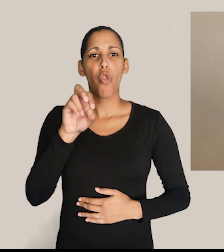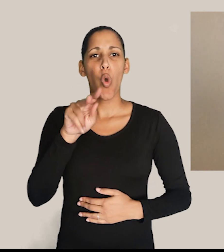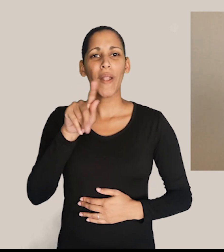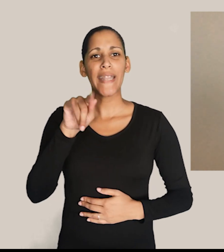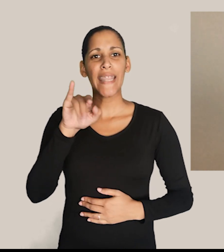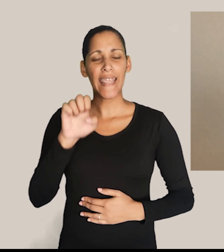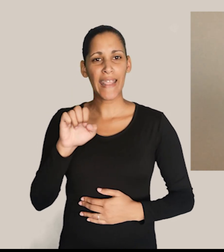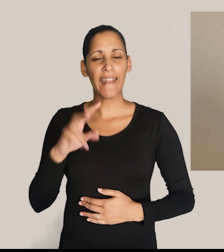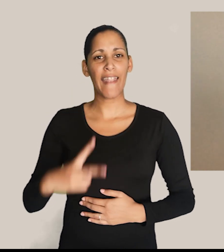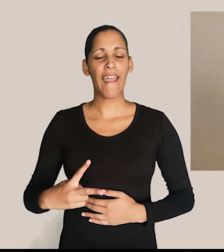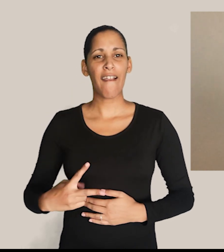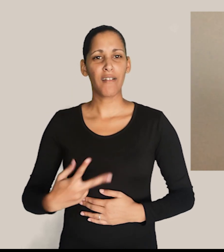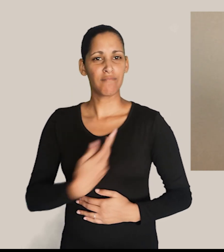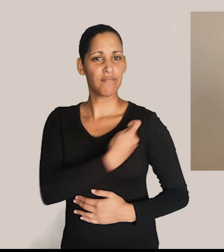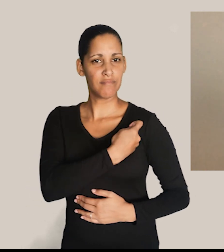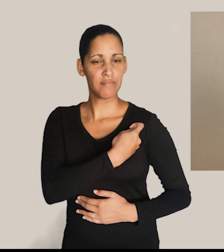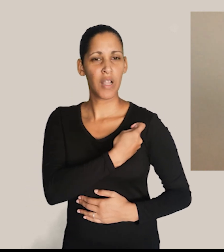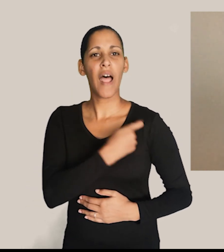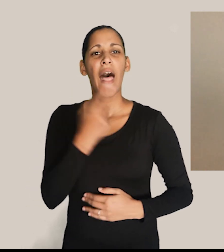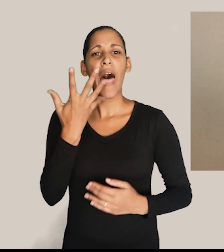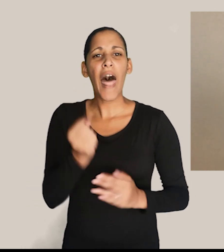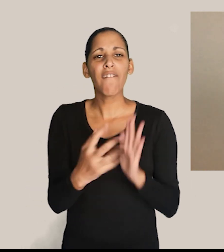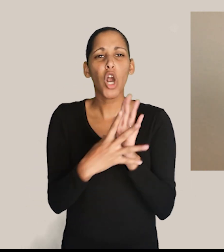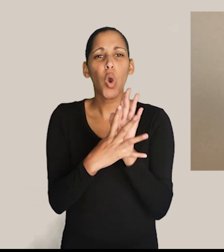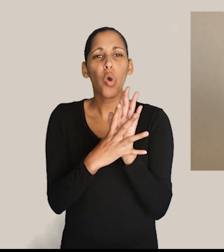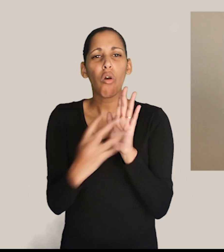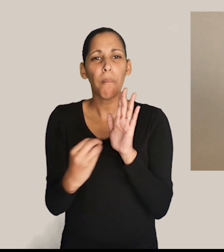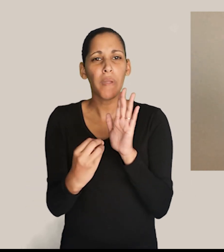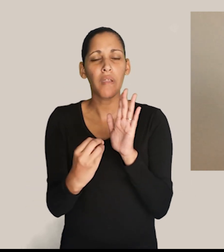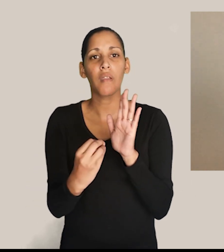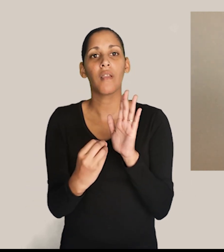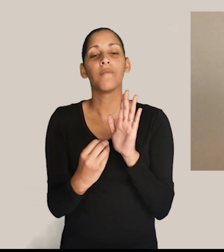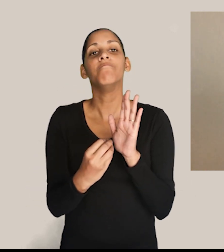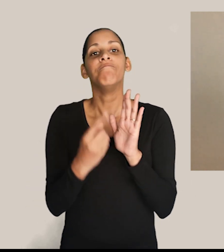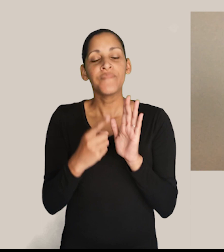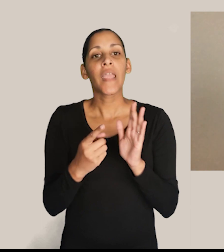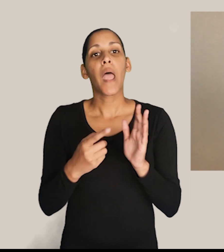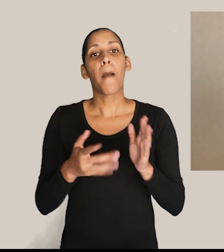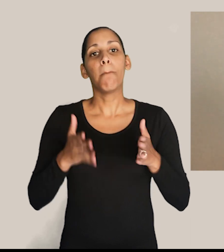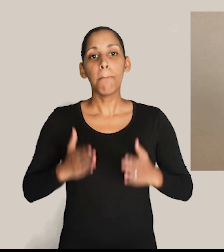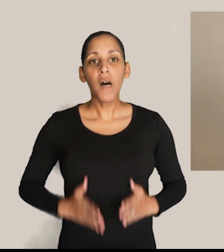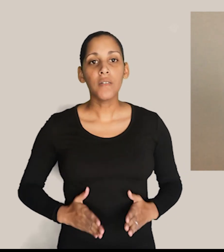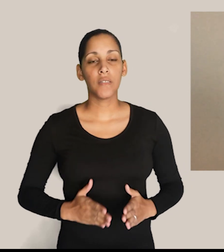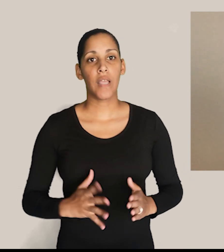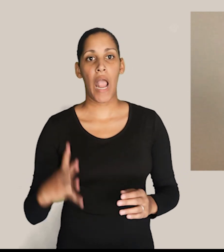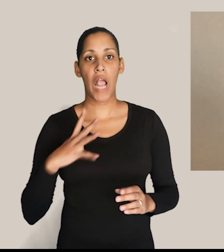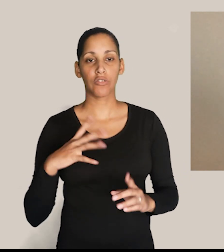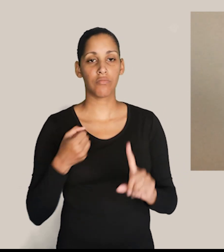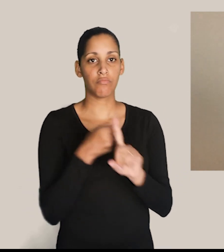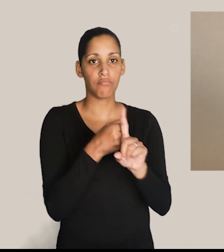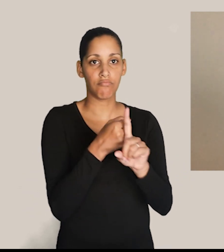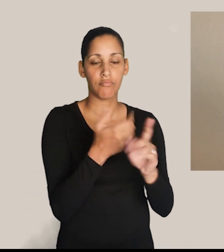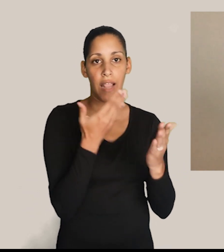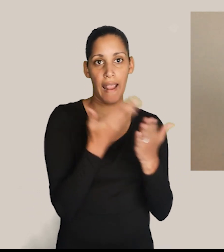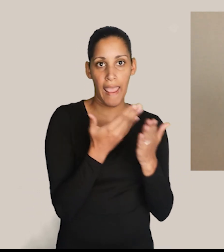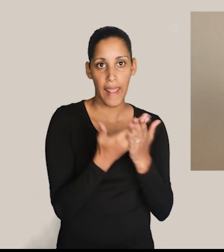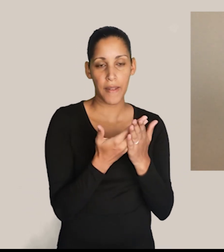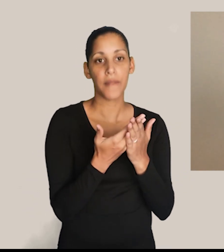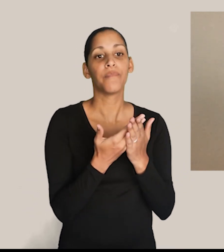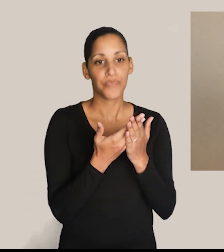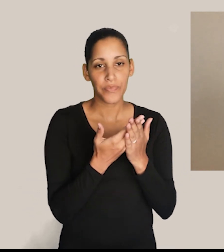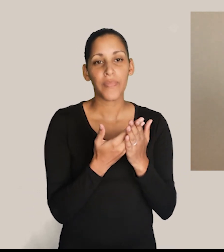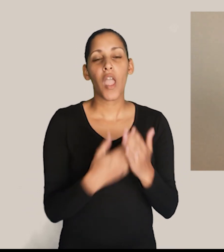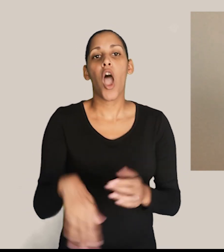Protein-based vaccines use harmless protein fragments that mimic COVID-19 in order to generate an immune response.